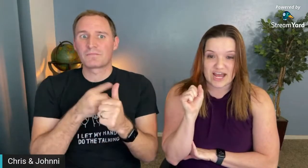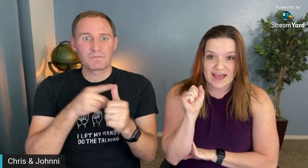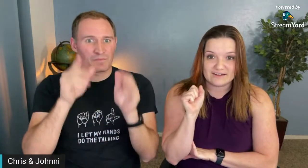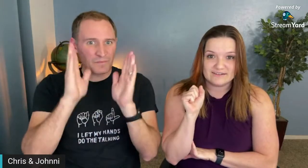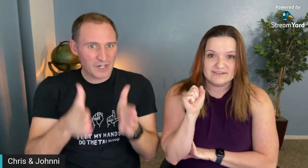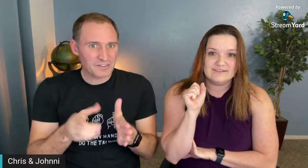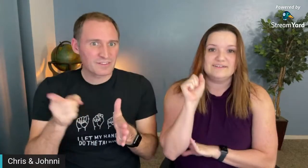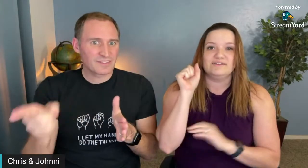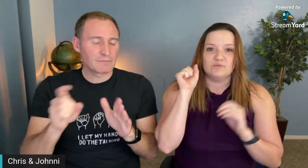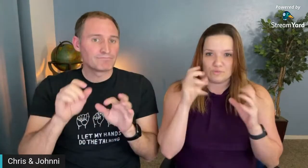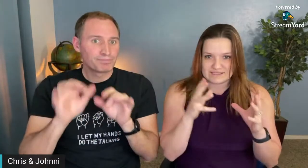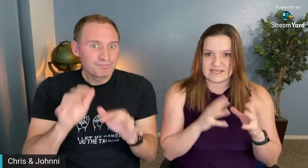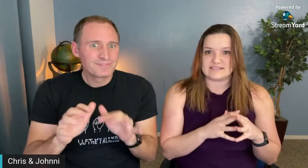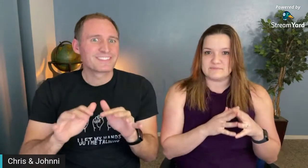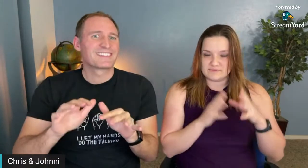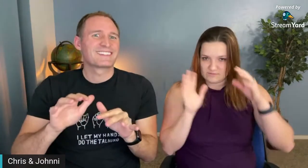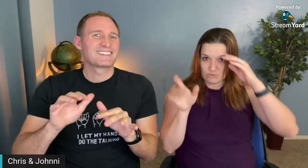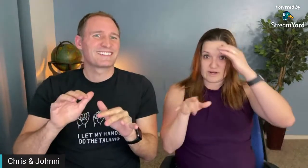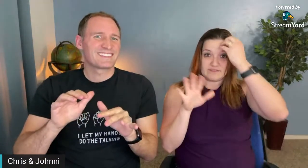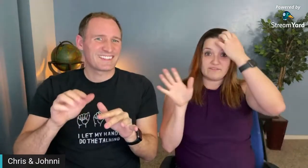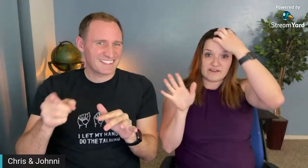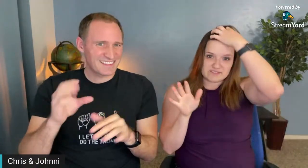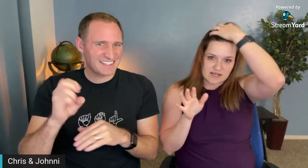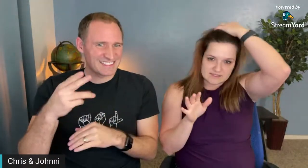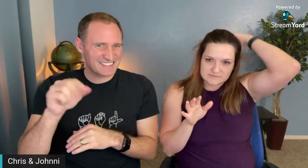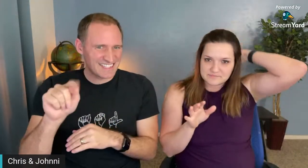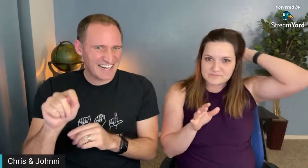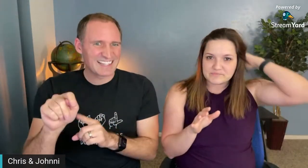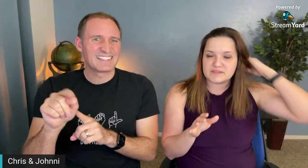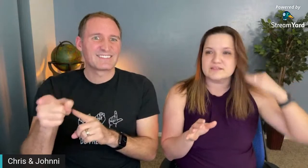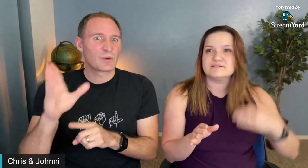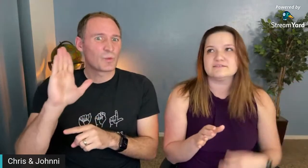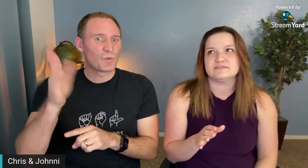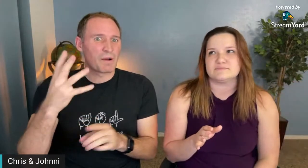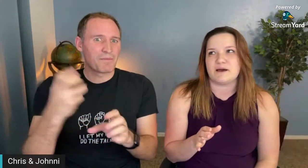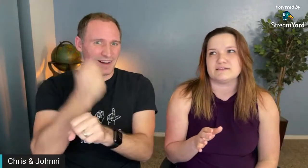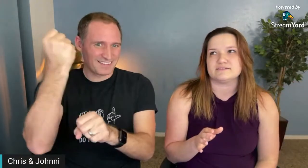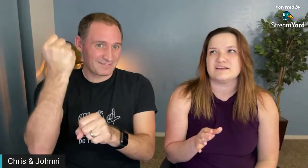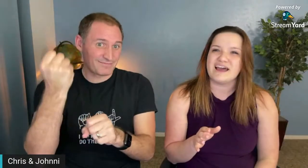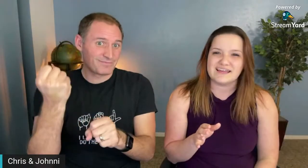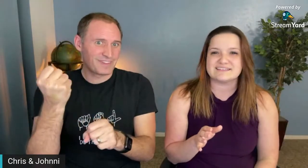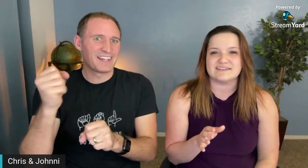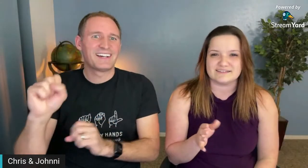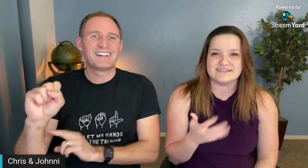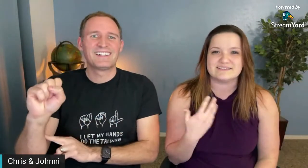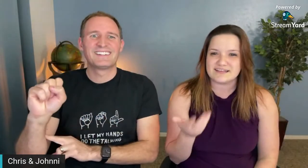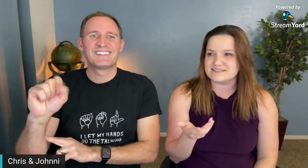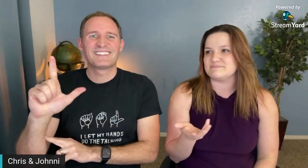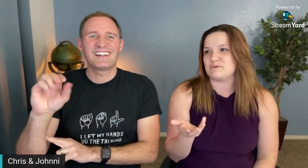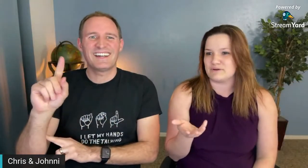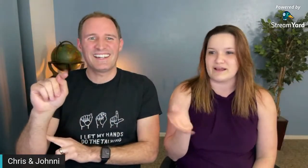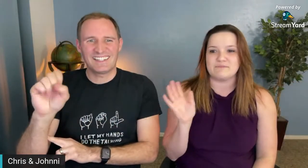chat wins that one of the 5 slots. Spots. I like slots. Slots is my word. I'm using the